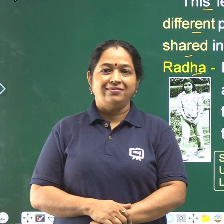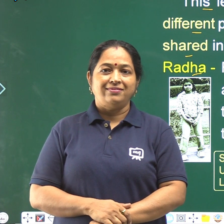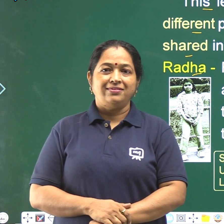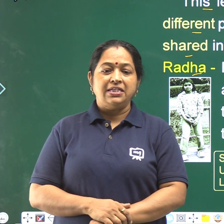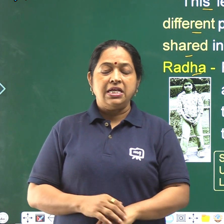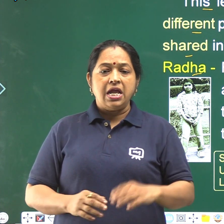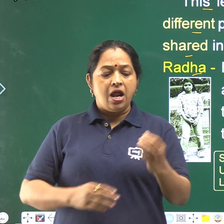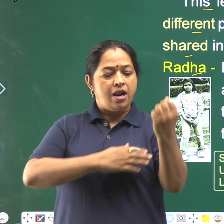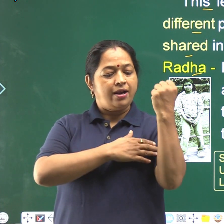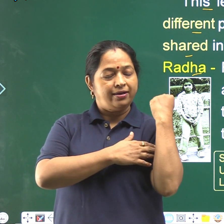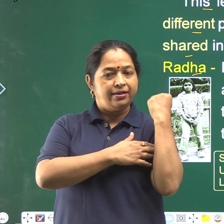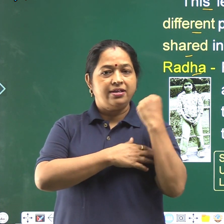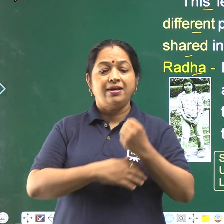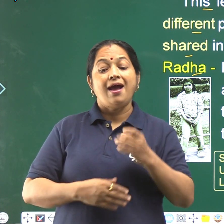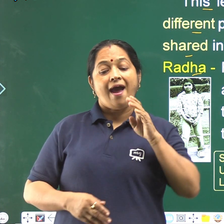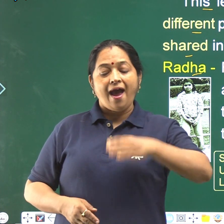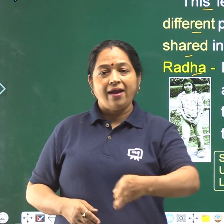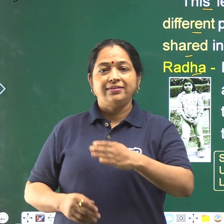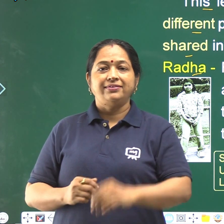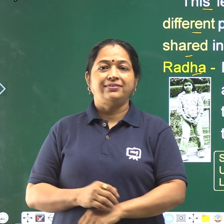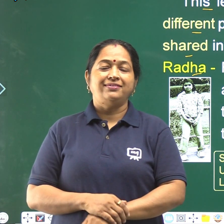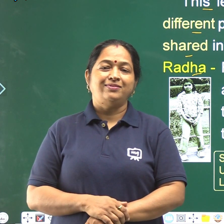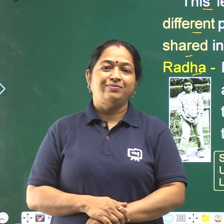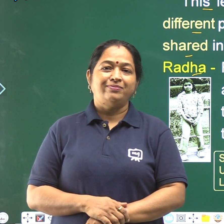and daring acts.